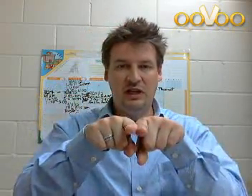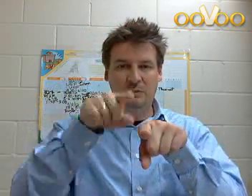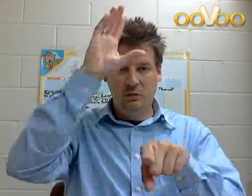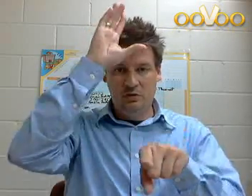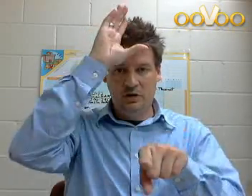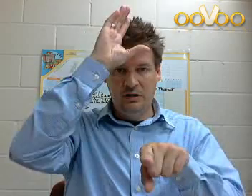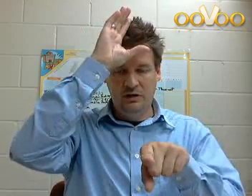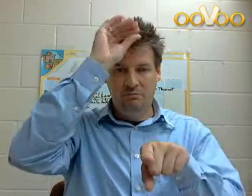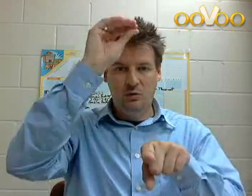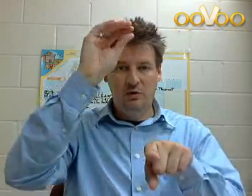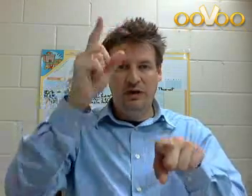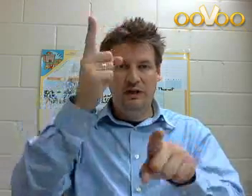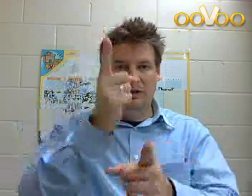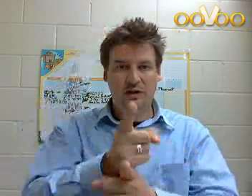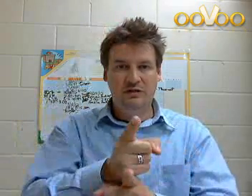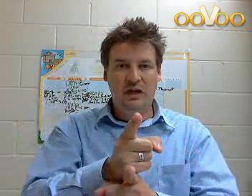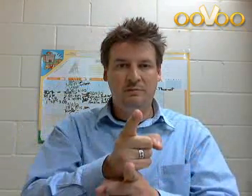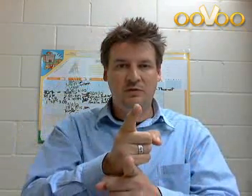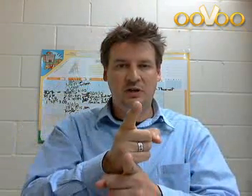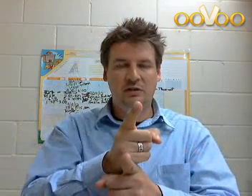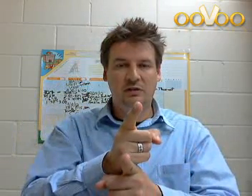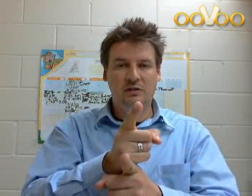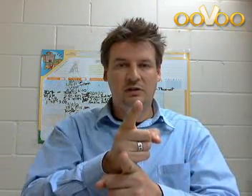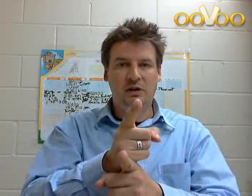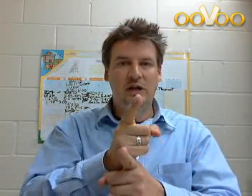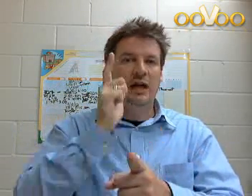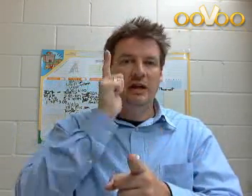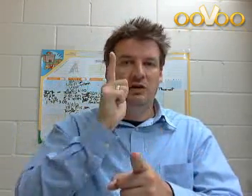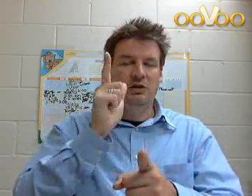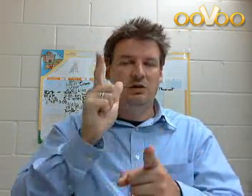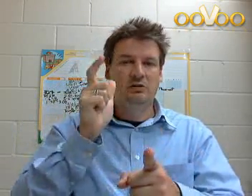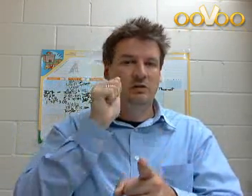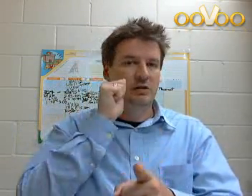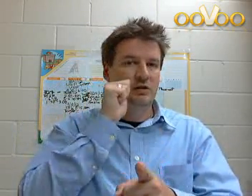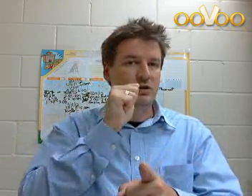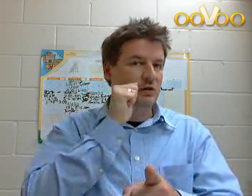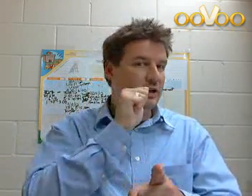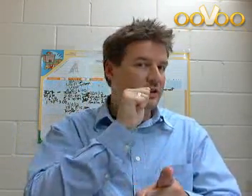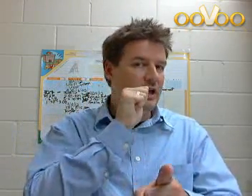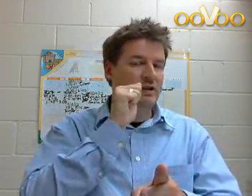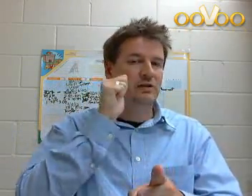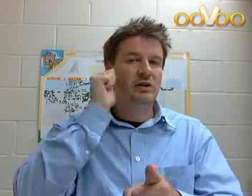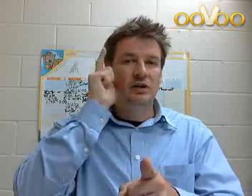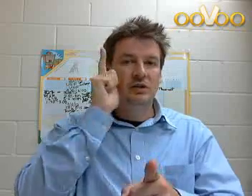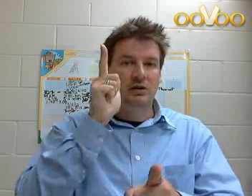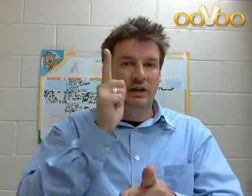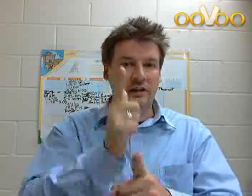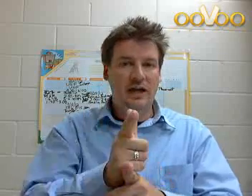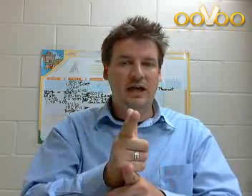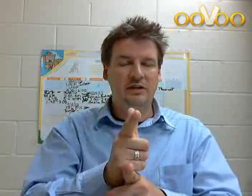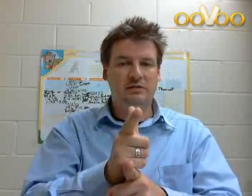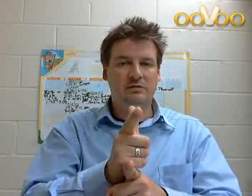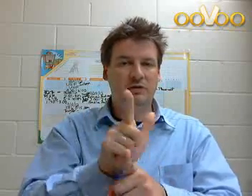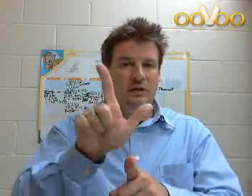same, or boy on top of each other, and girl like that with the